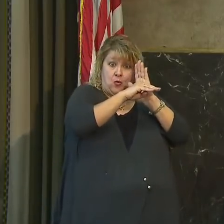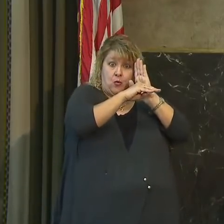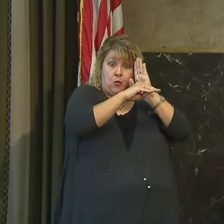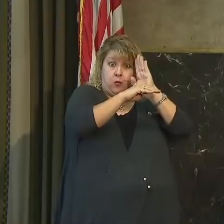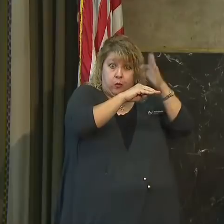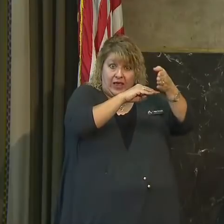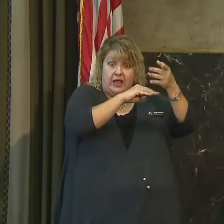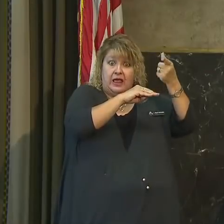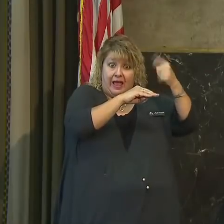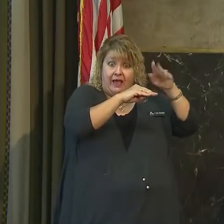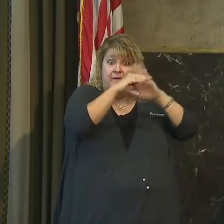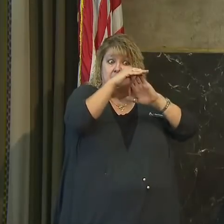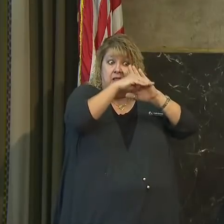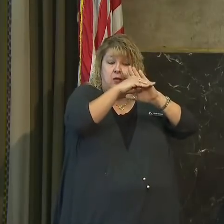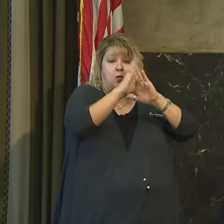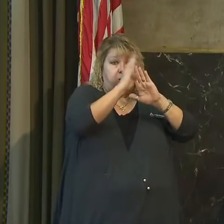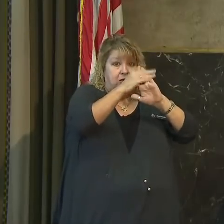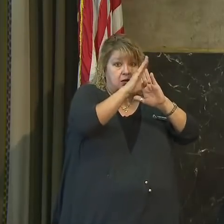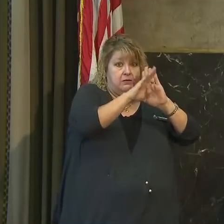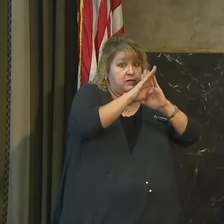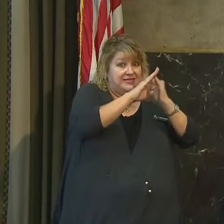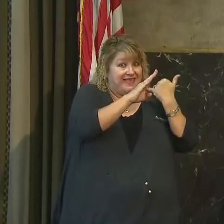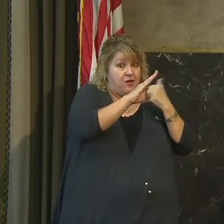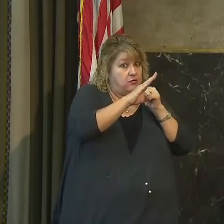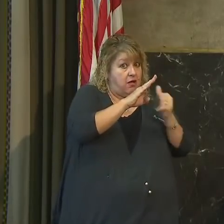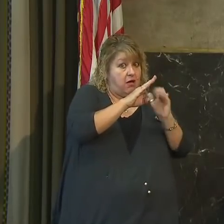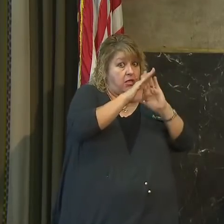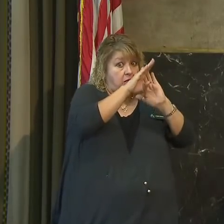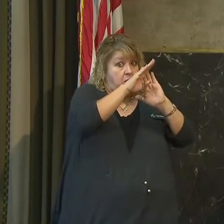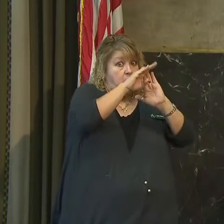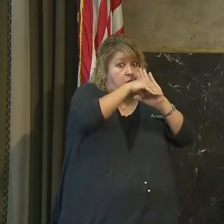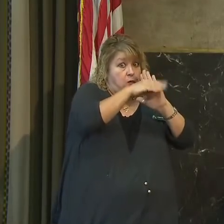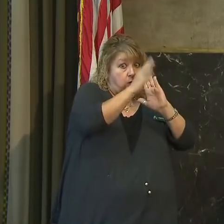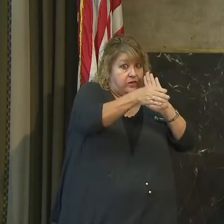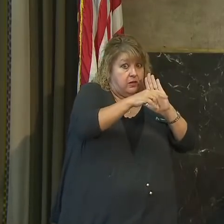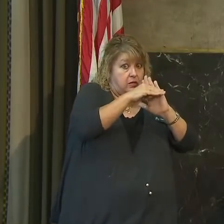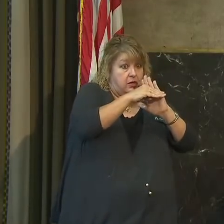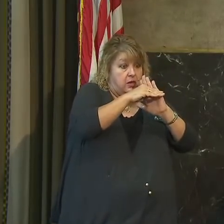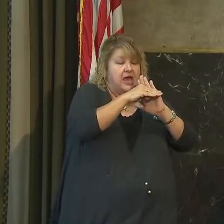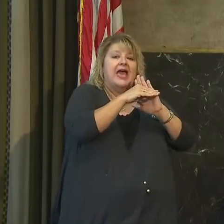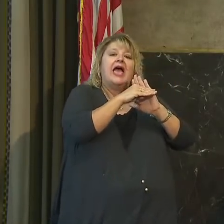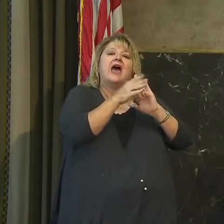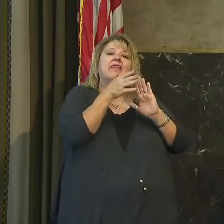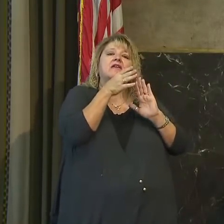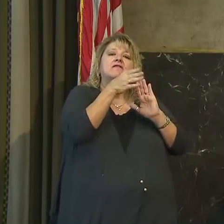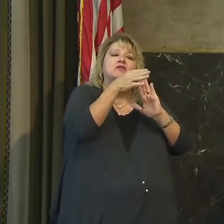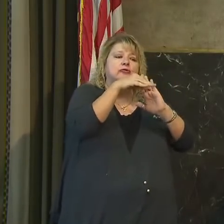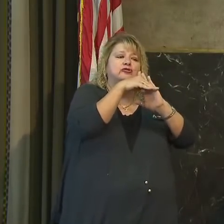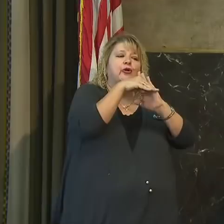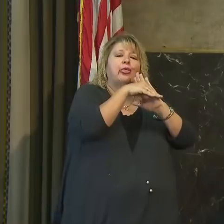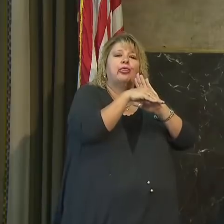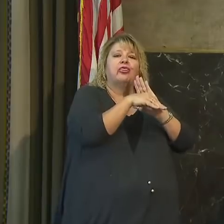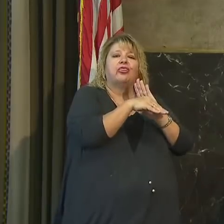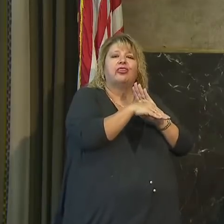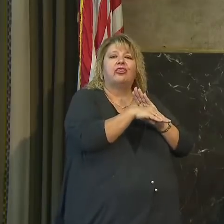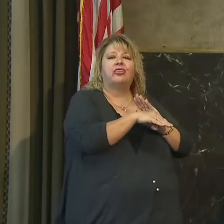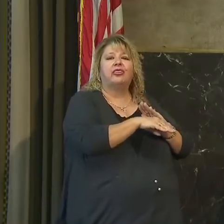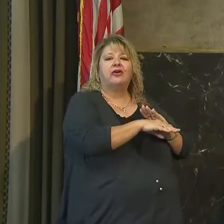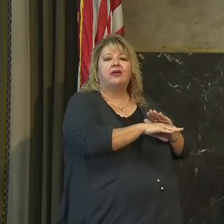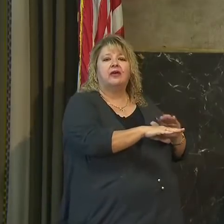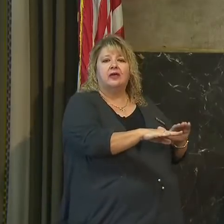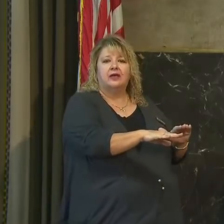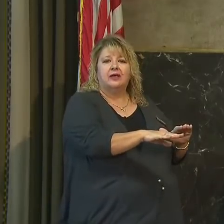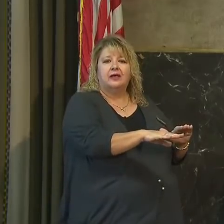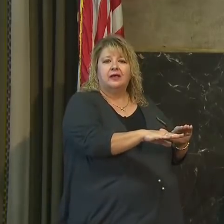that are really of any consequence. You may remember that a few weeks ago I said that while we were doing